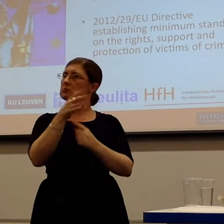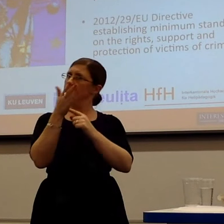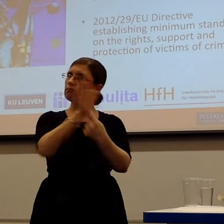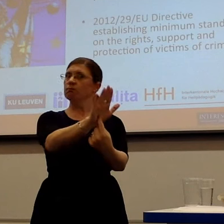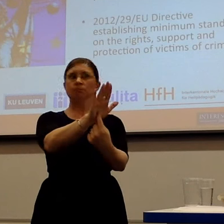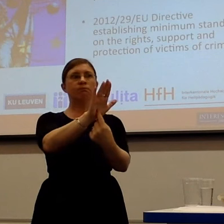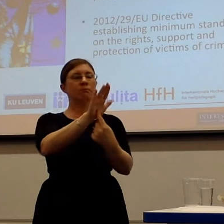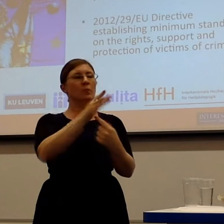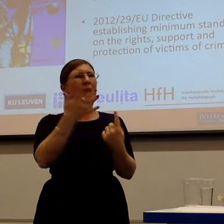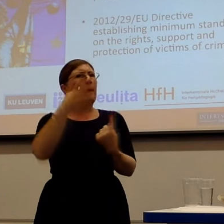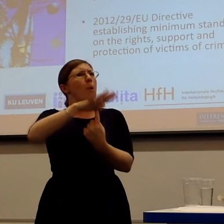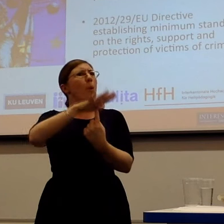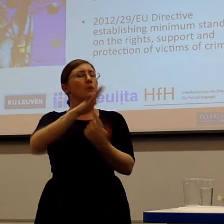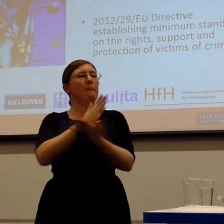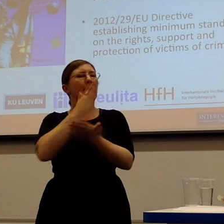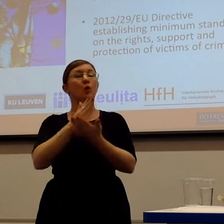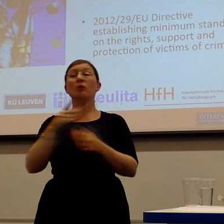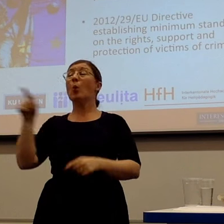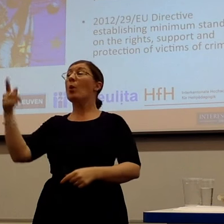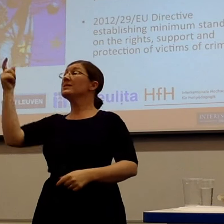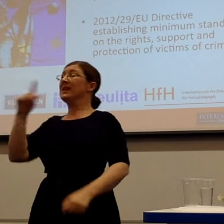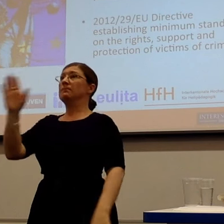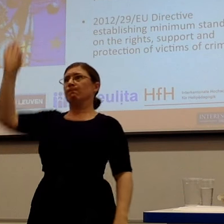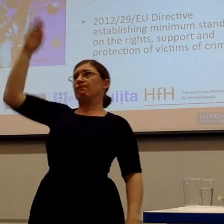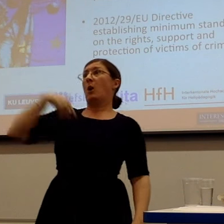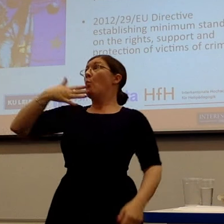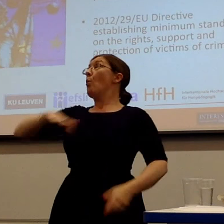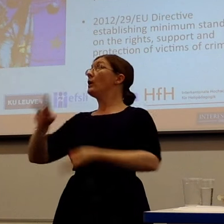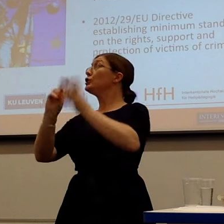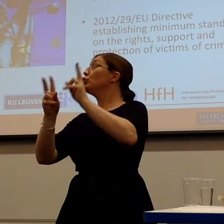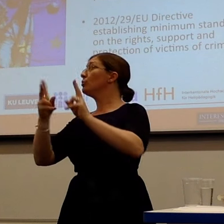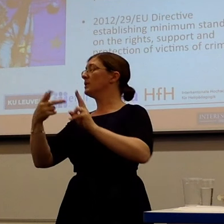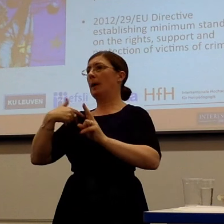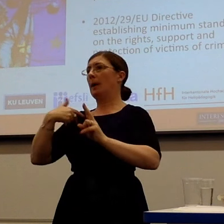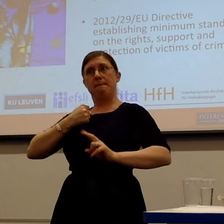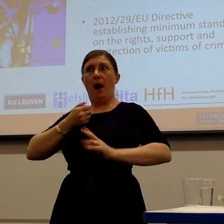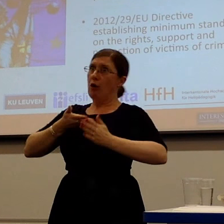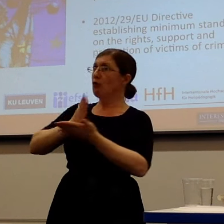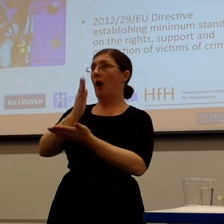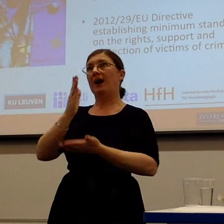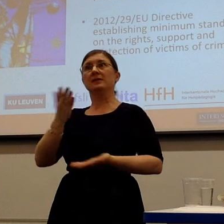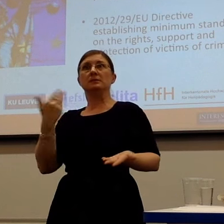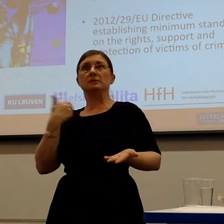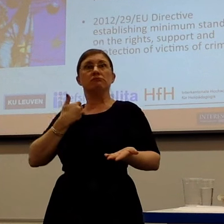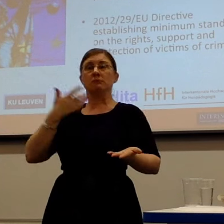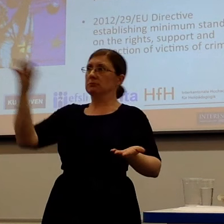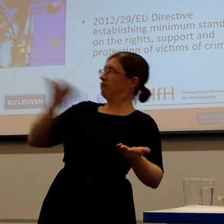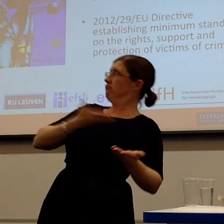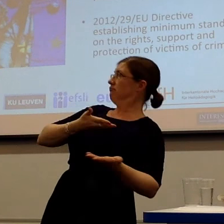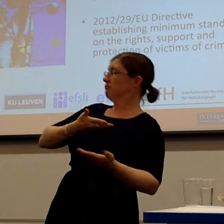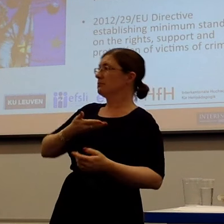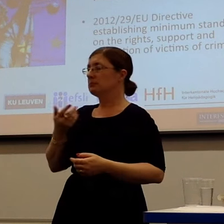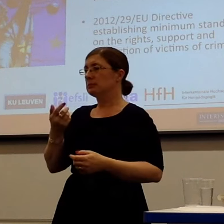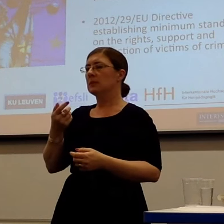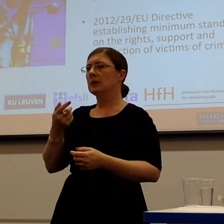level, and there are directives that say it's important that they have interpreters if they're able to exercise their